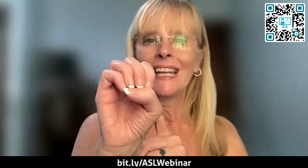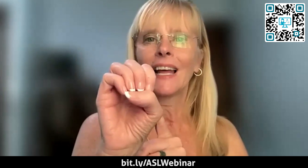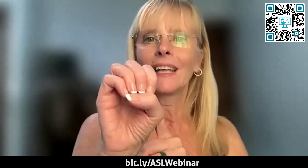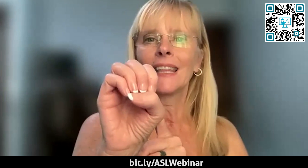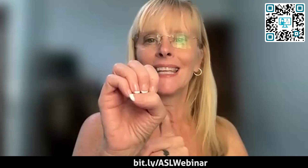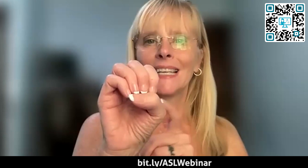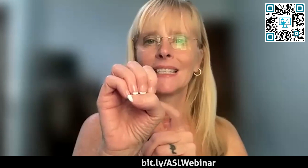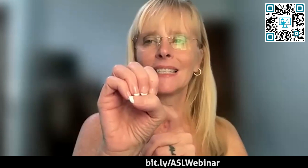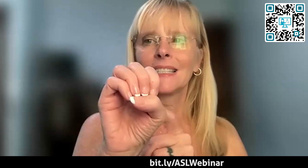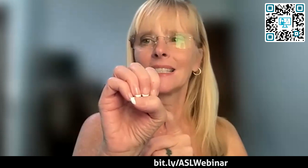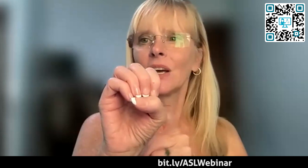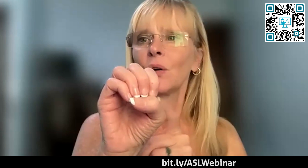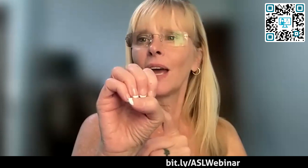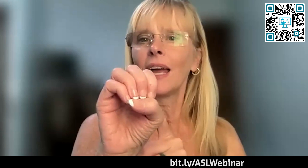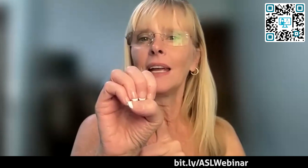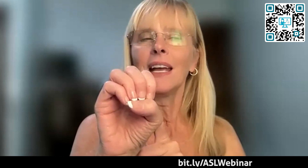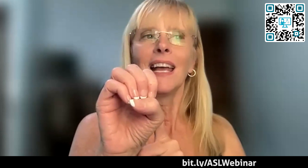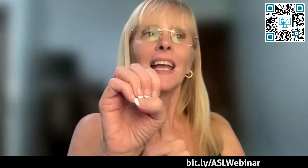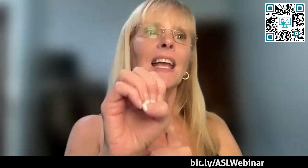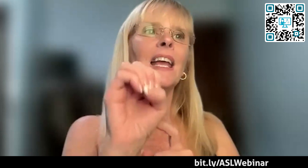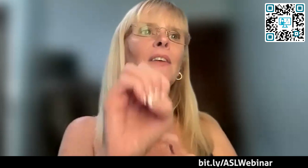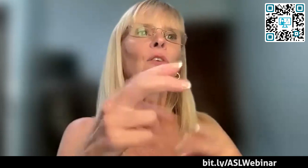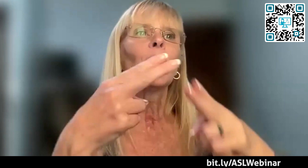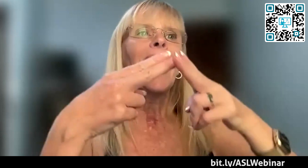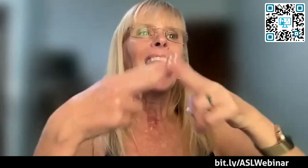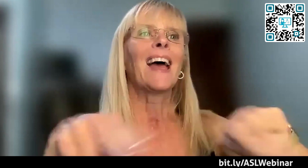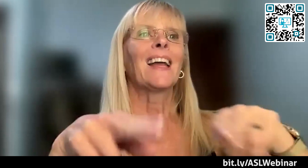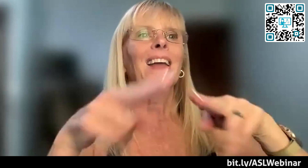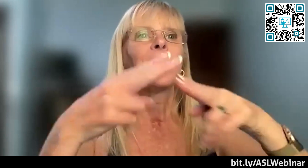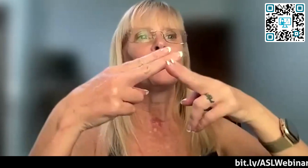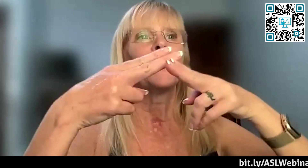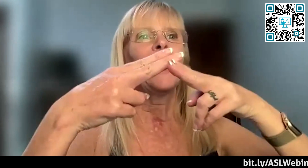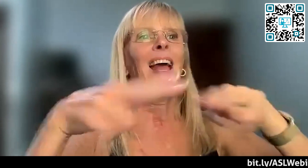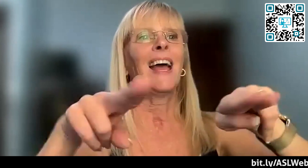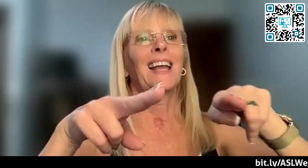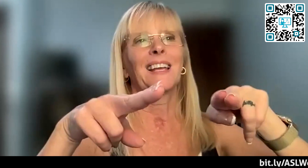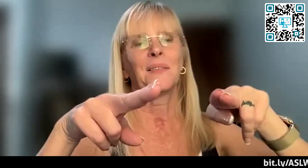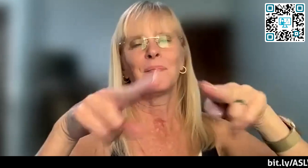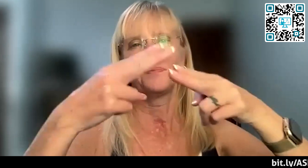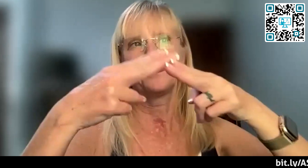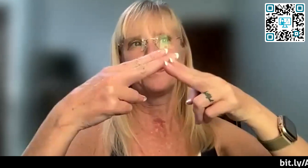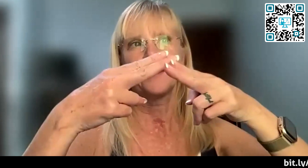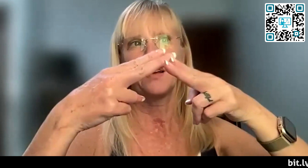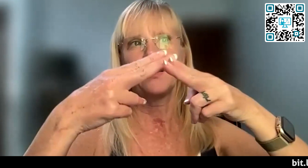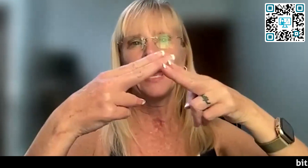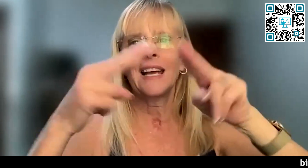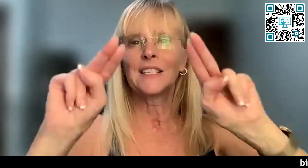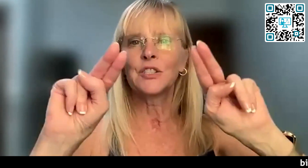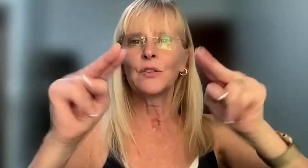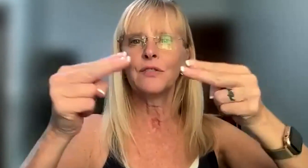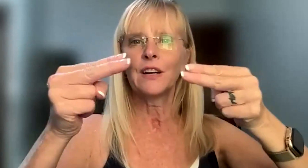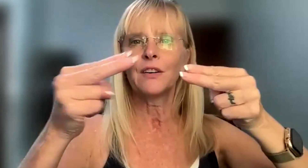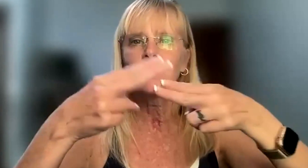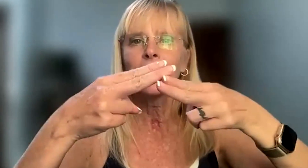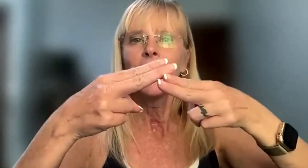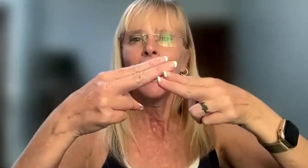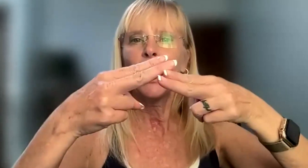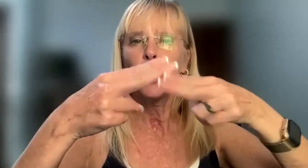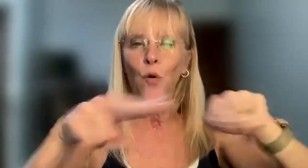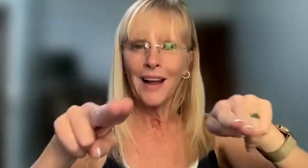like this. Okay, E for egg, egg. Okay, it's 2 fingers, and crack